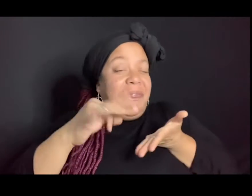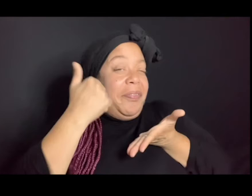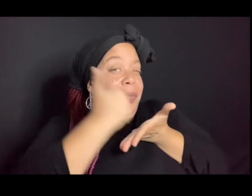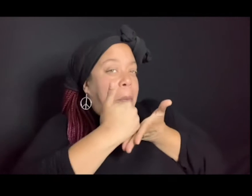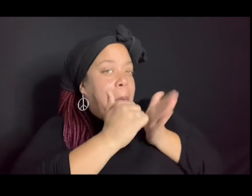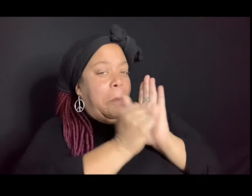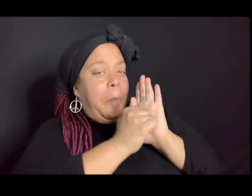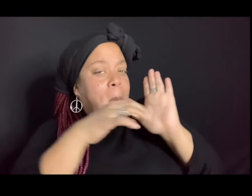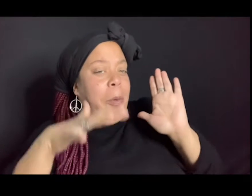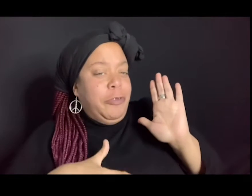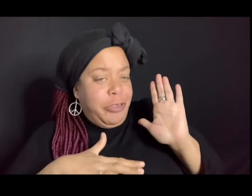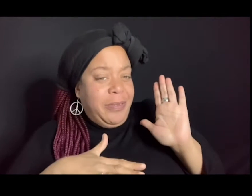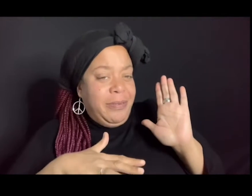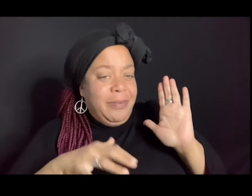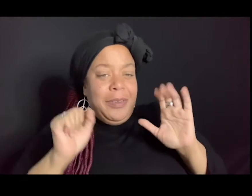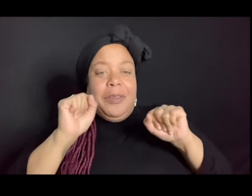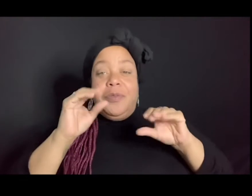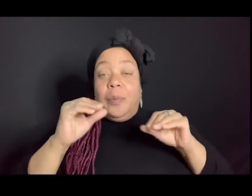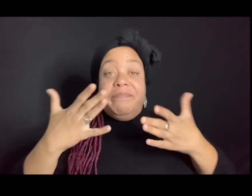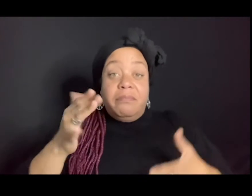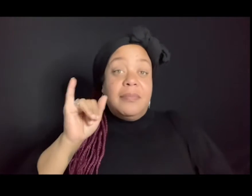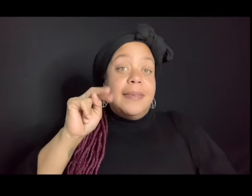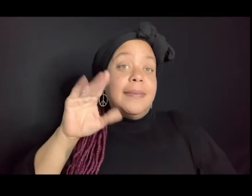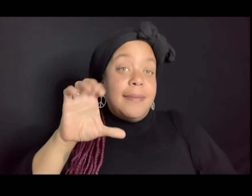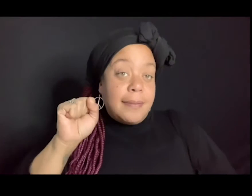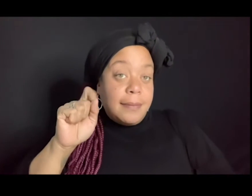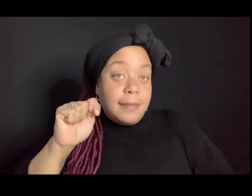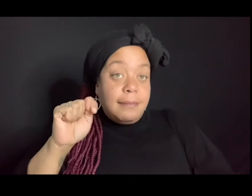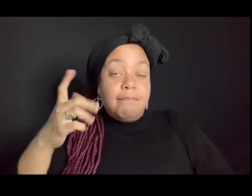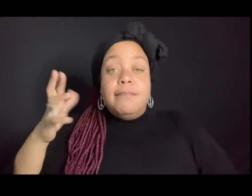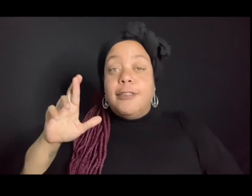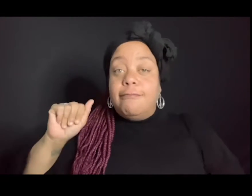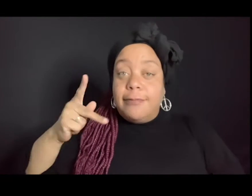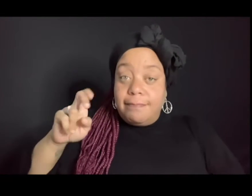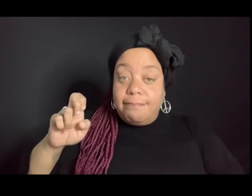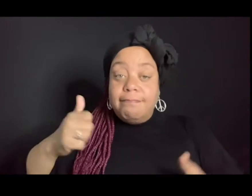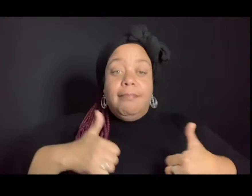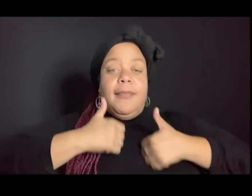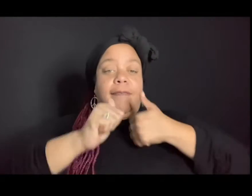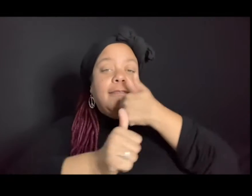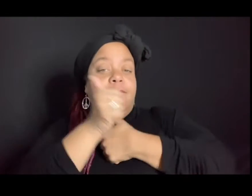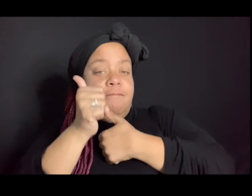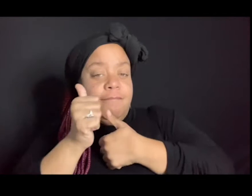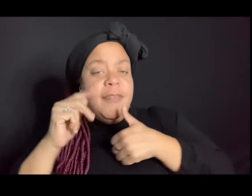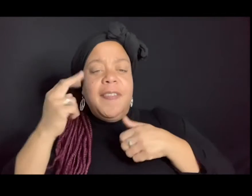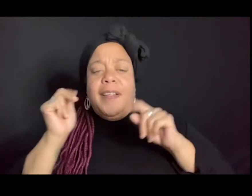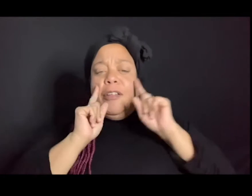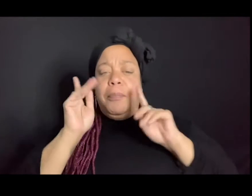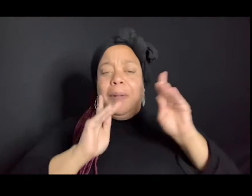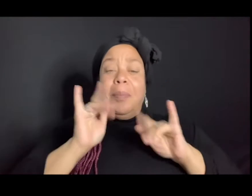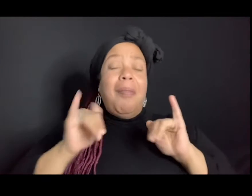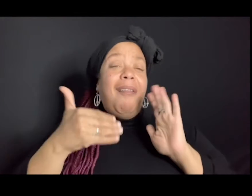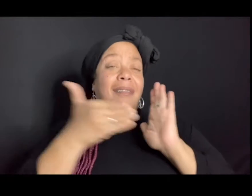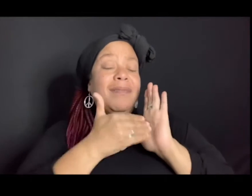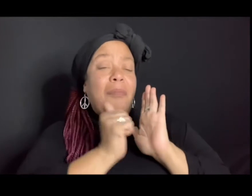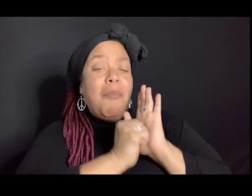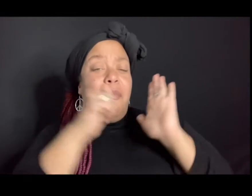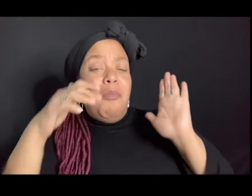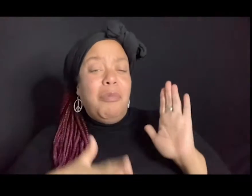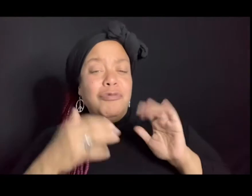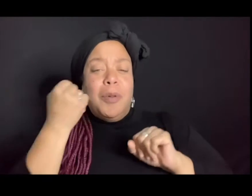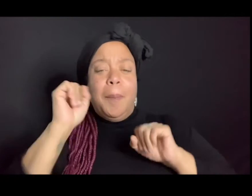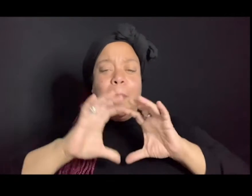the language of therapeutic abortion, so incest, rape, and life endangerment. And then you'll hear people like the anti-abortion